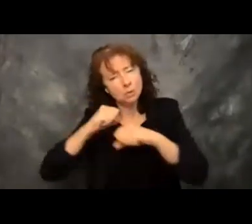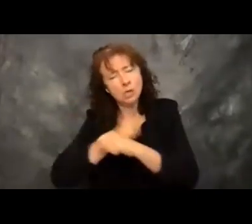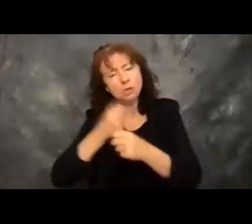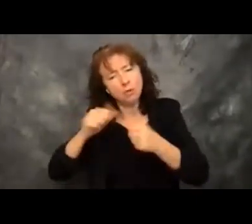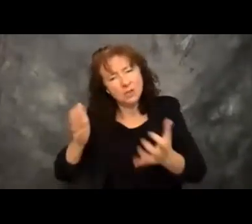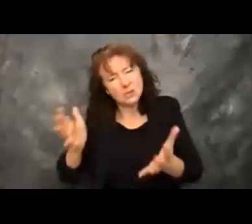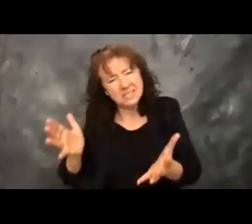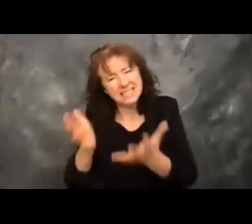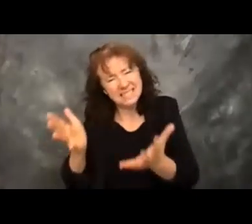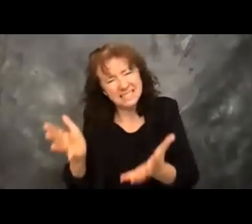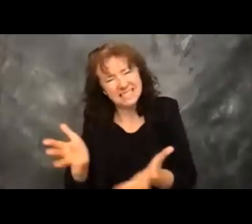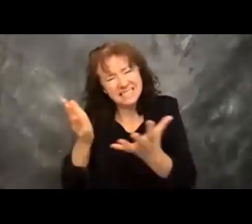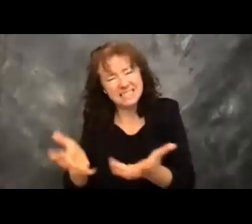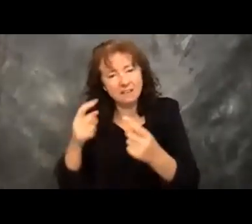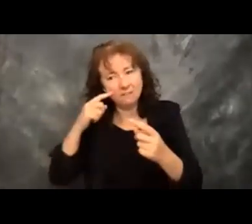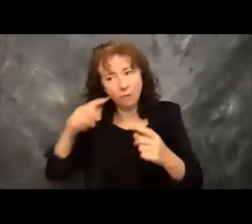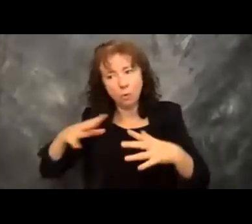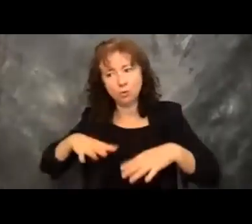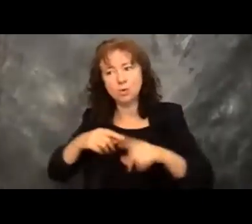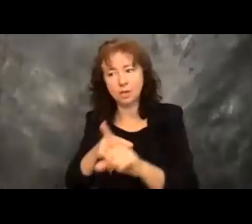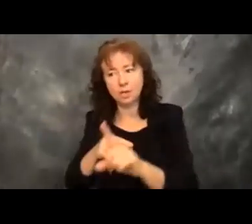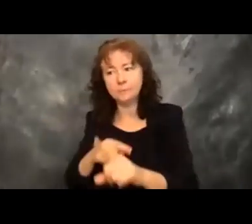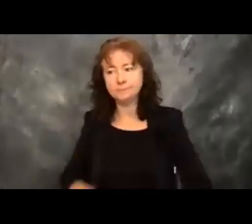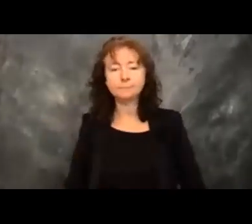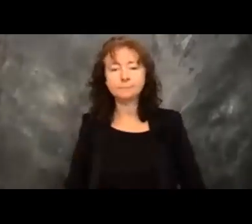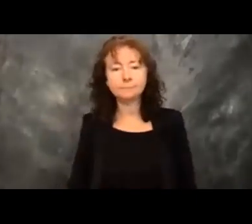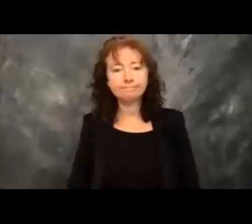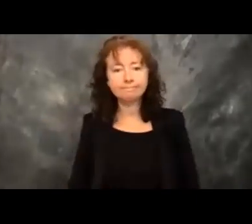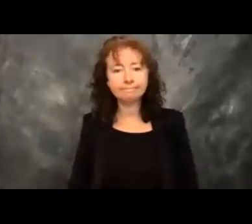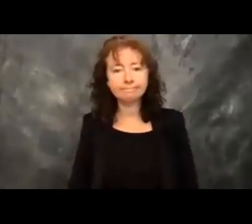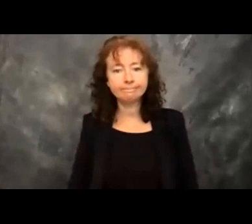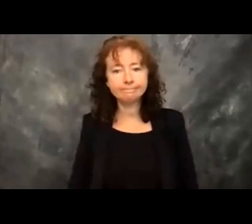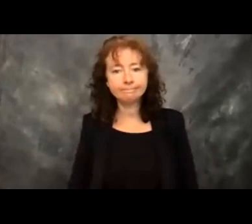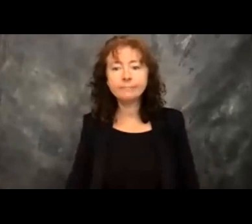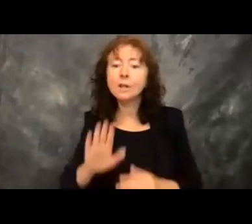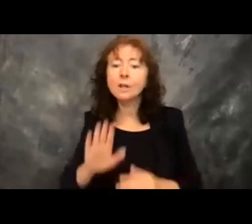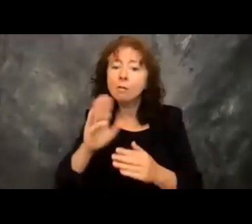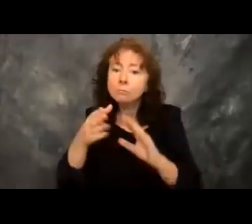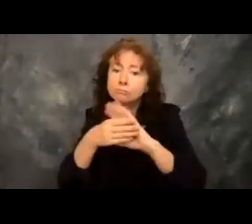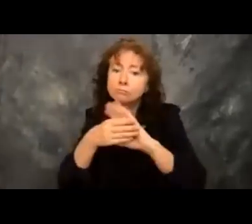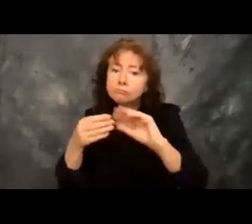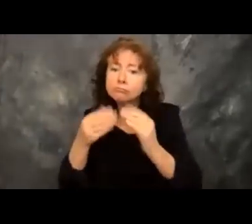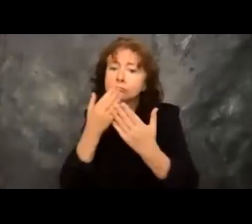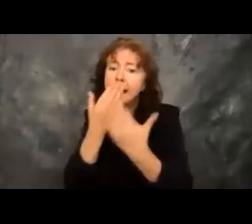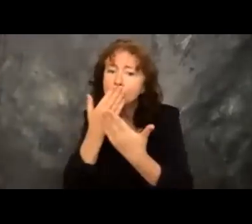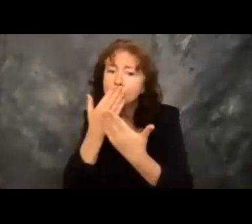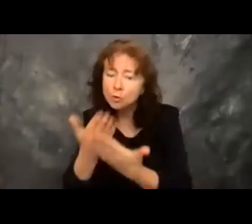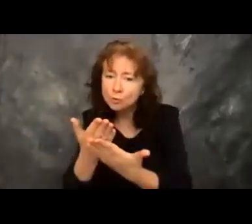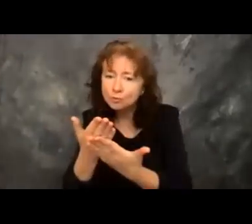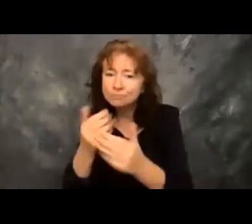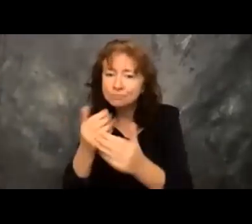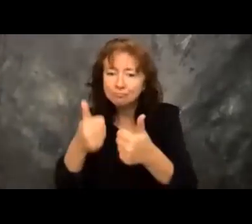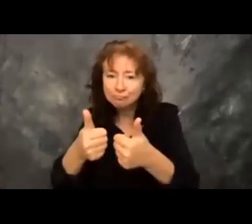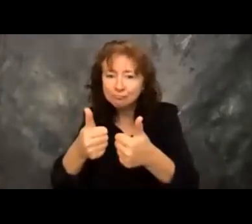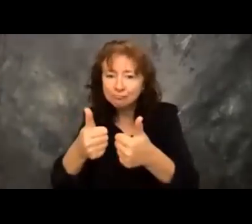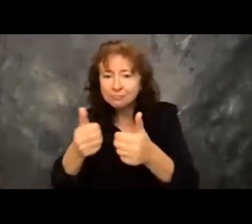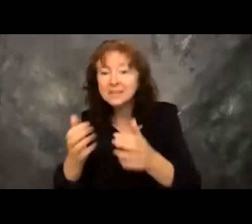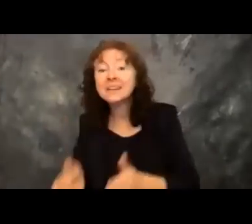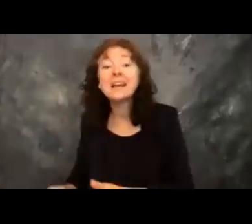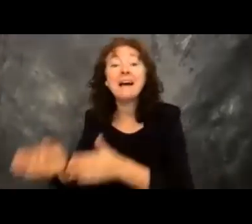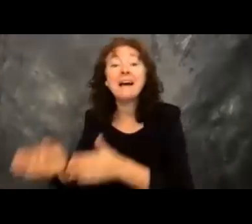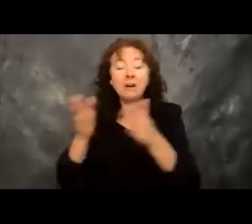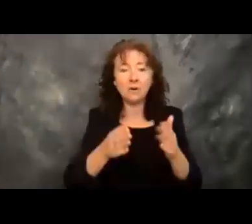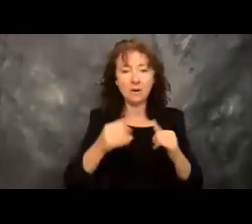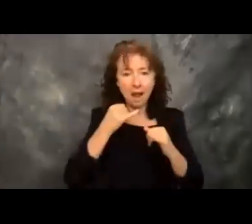you very much, Mr. Batatonishvili, for that comment. Very much appreciated. I'm going to direct the last question to